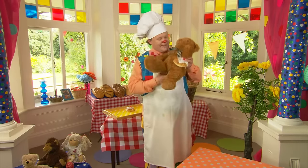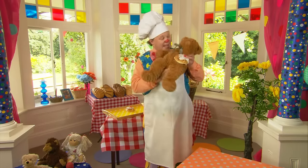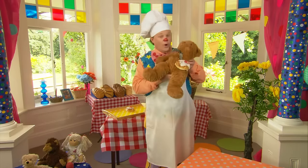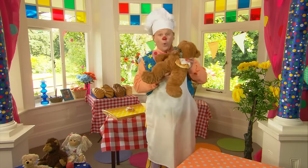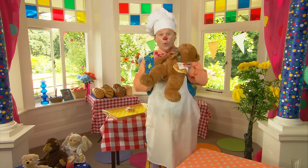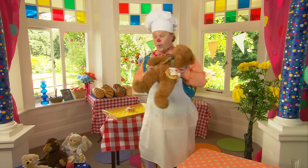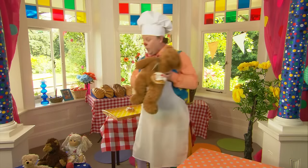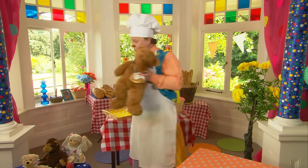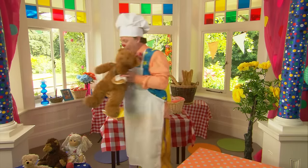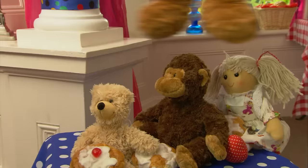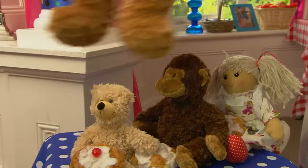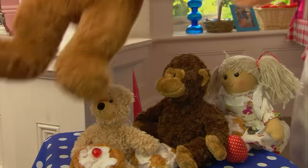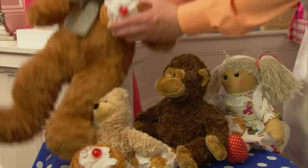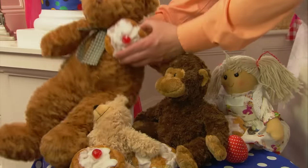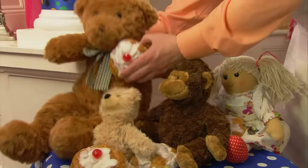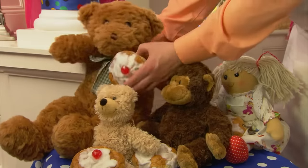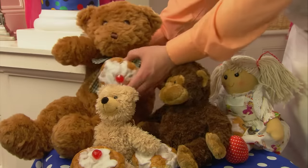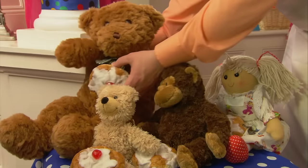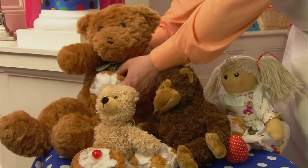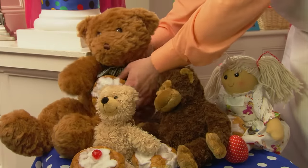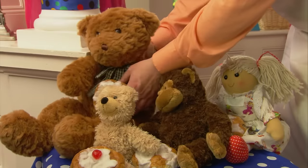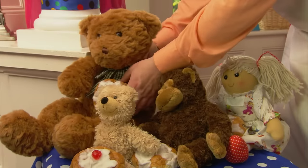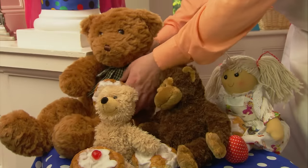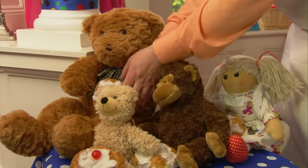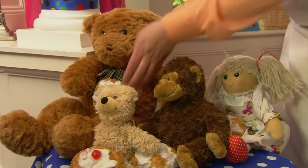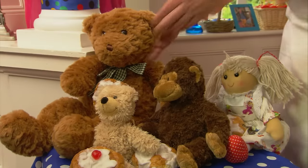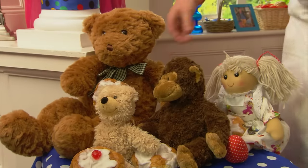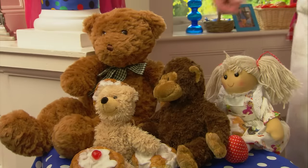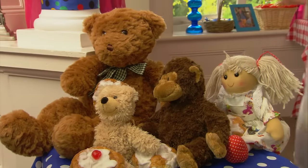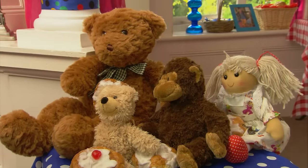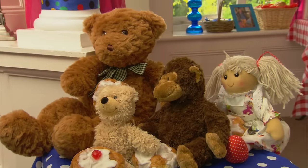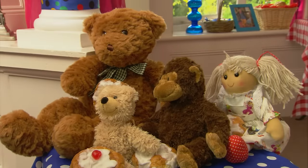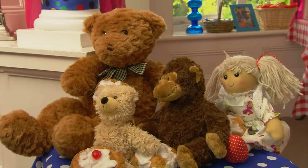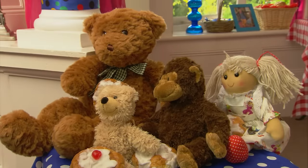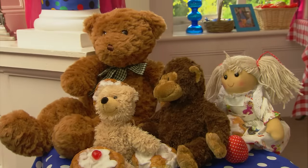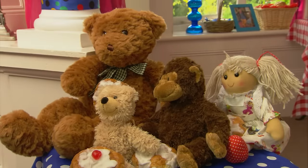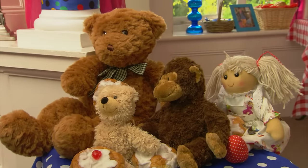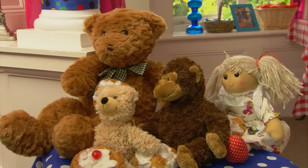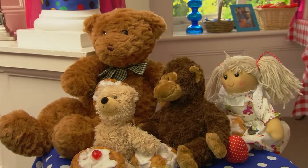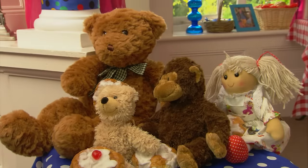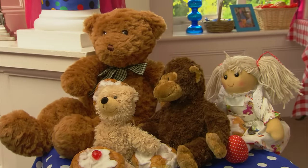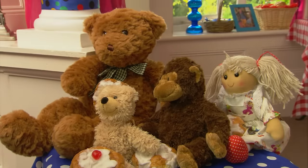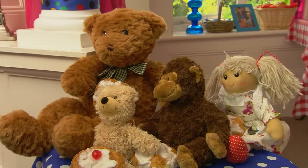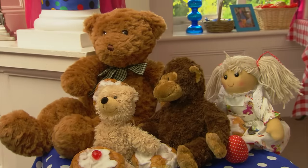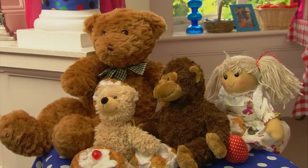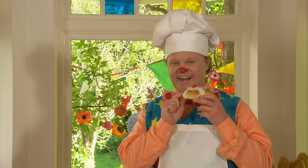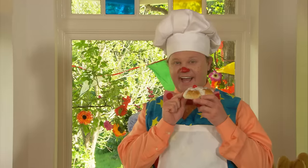Ted. There you go. Enjoy. All the toys have got their currant buns now, Mr. Tumble.